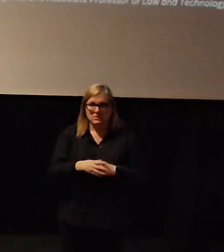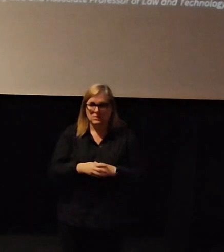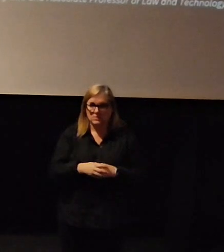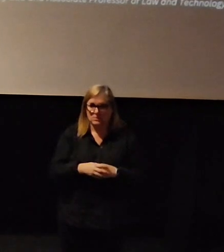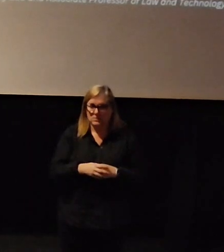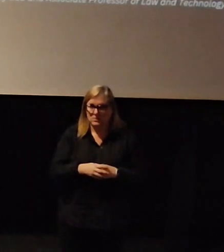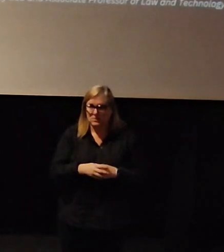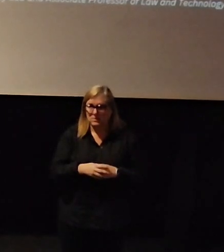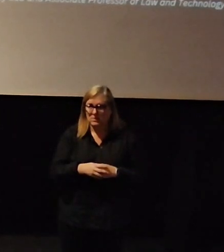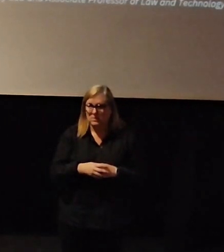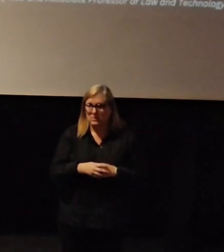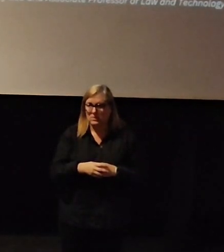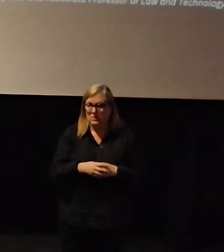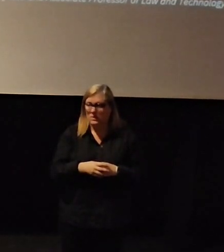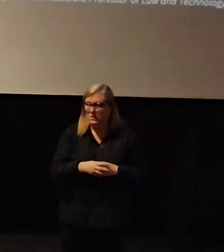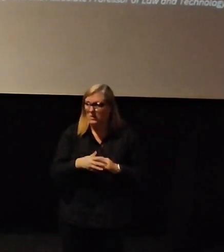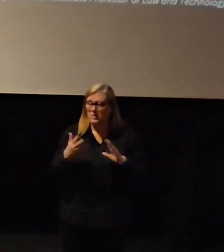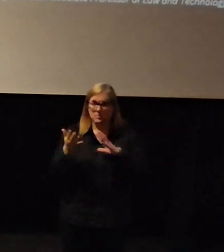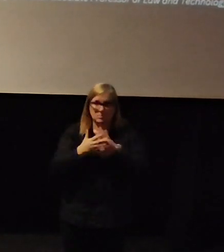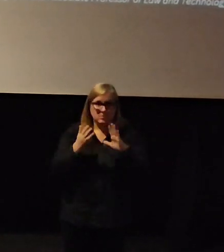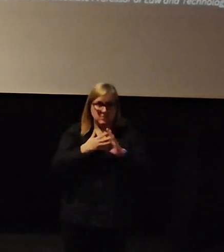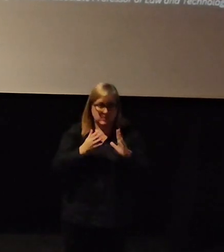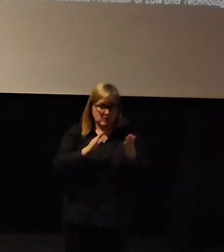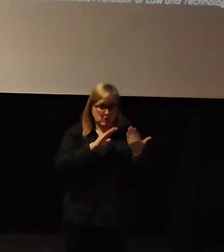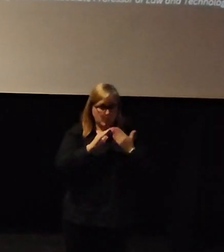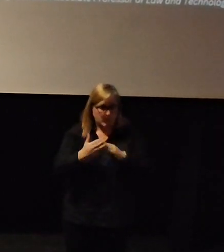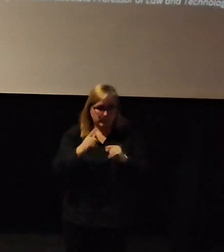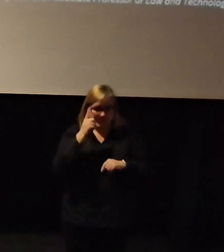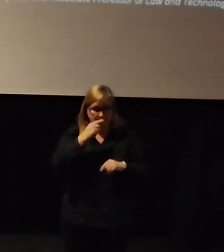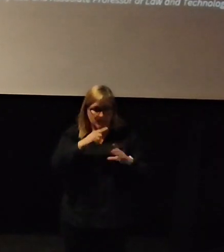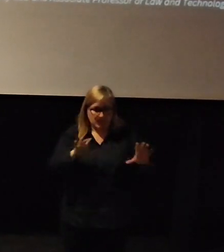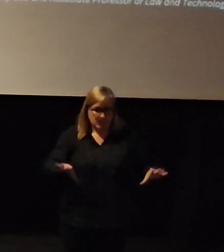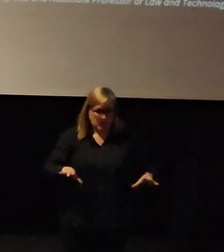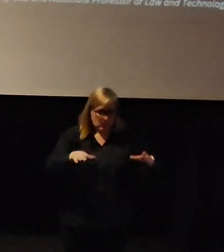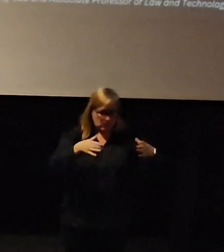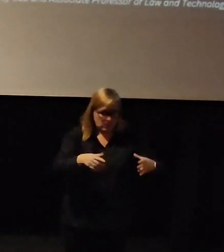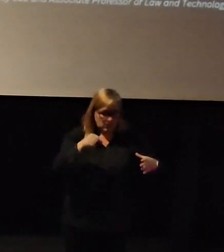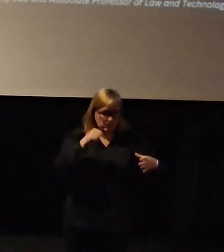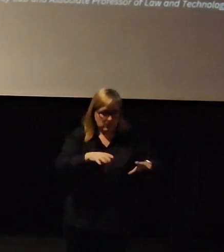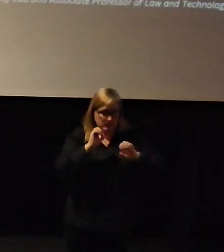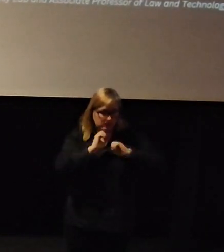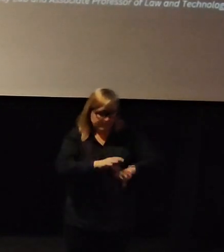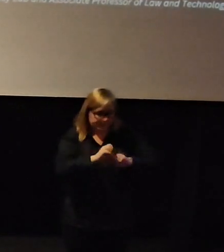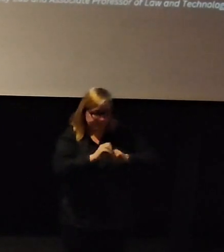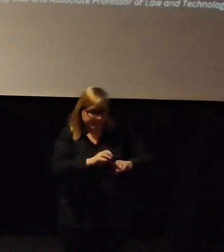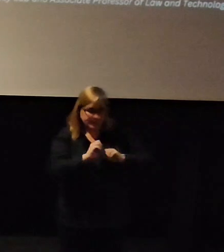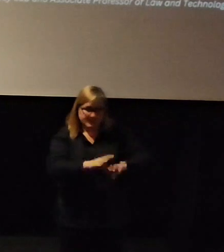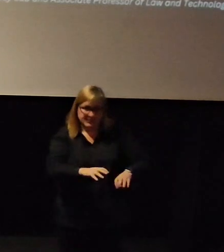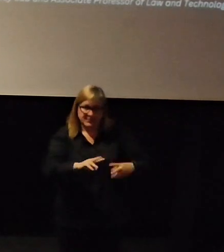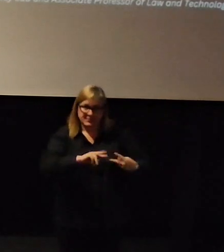could bring a lay community of people together, inform them, and have